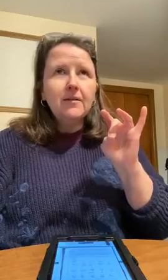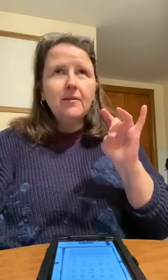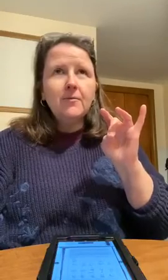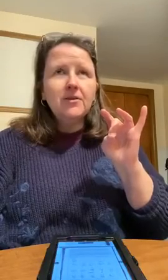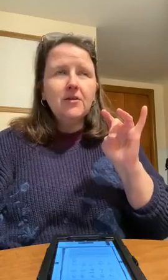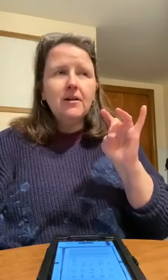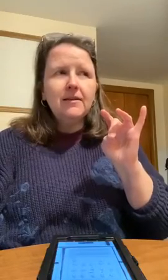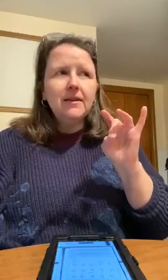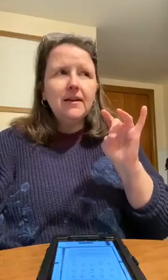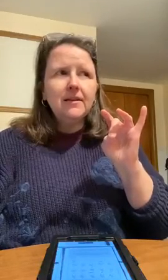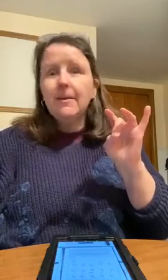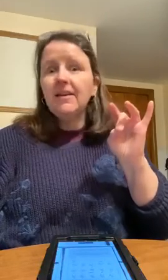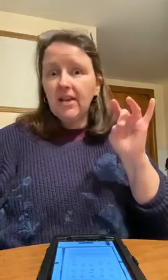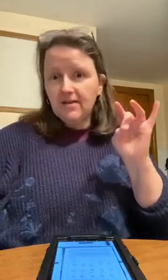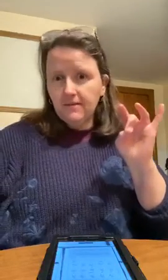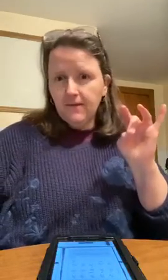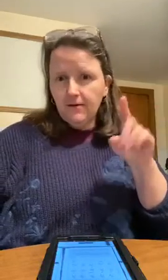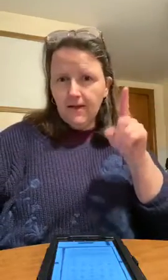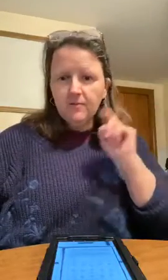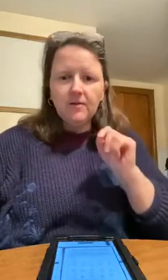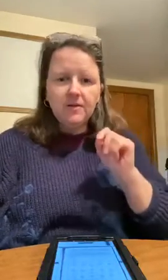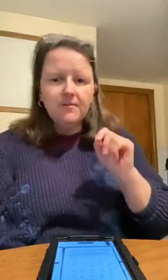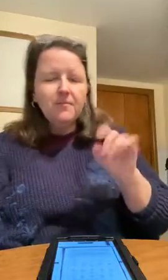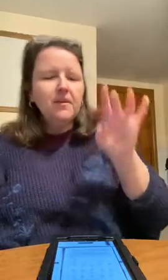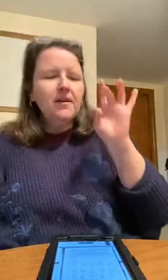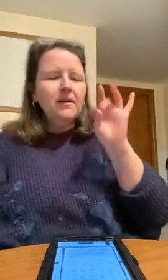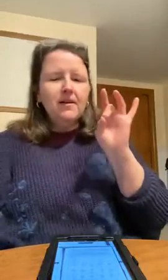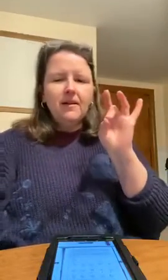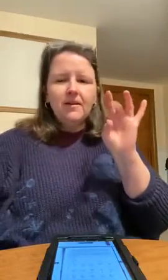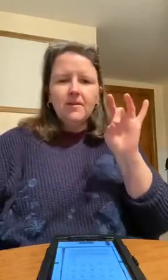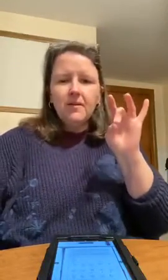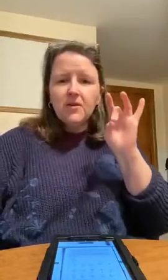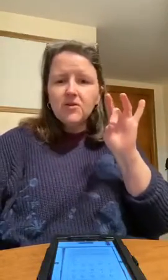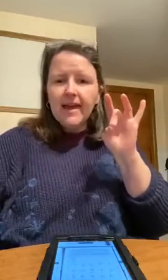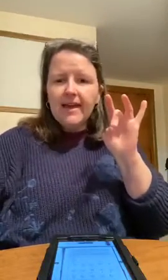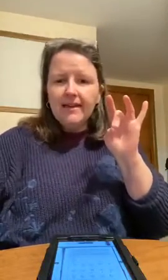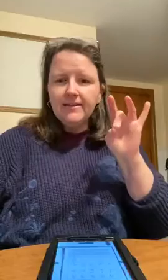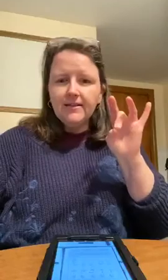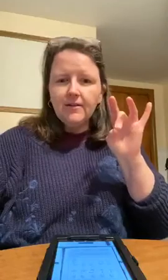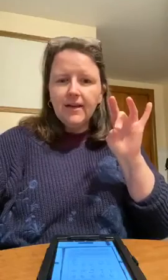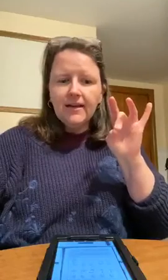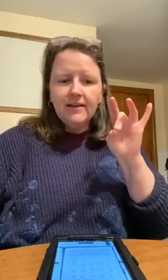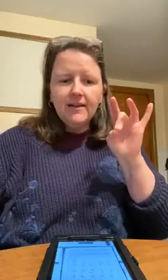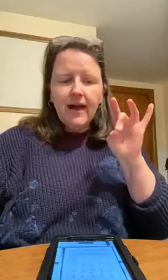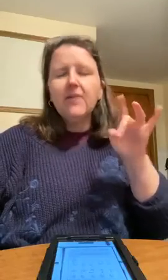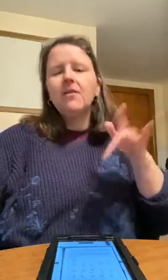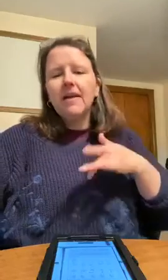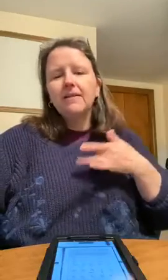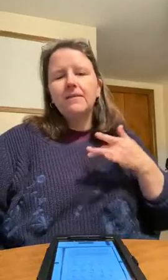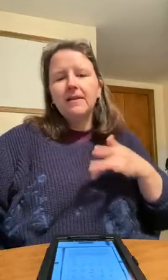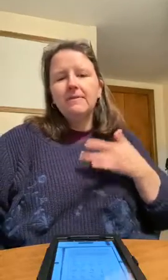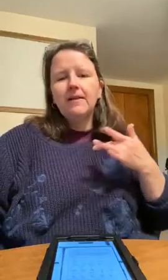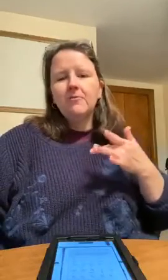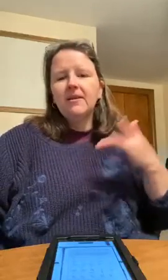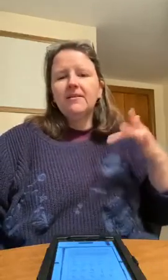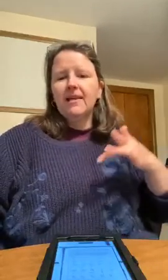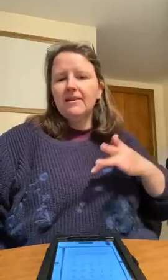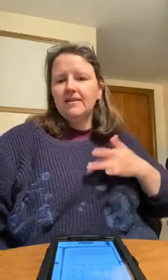what you call it, the meditation finger. That's what it was. So there's your 8. Okay, I call that the feely finger because that's the sign